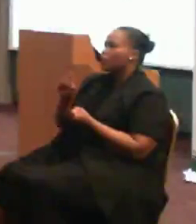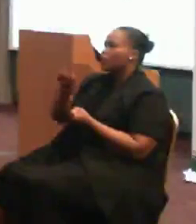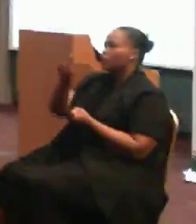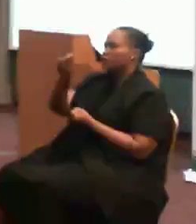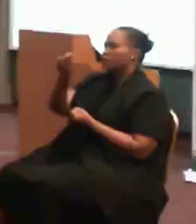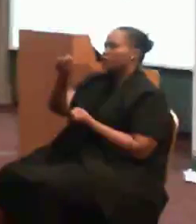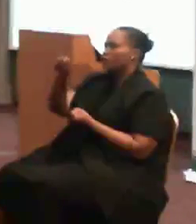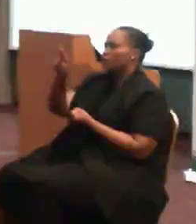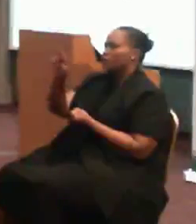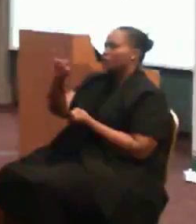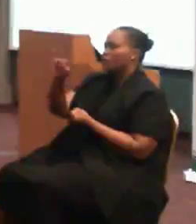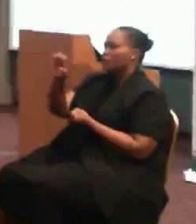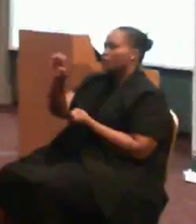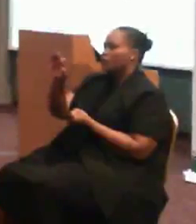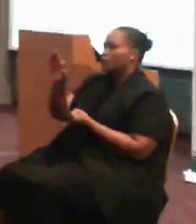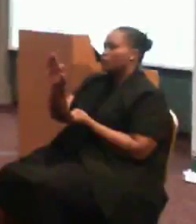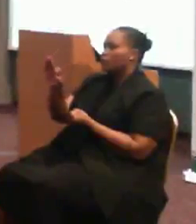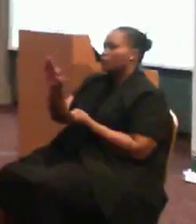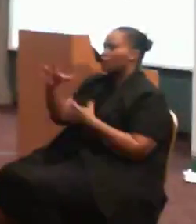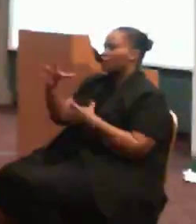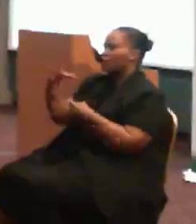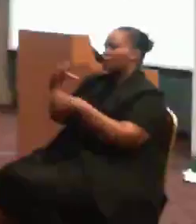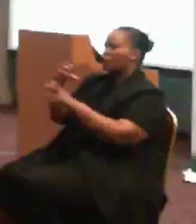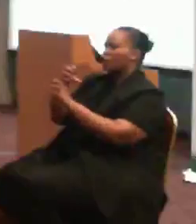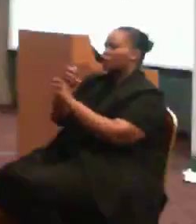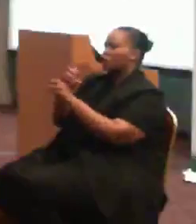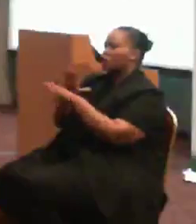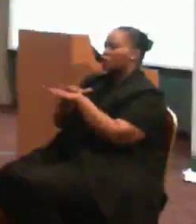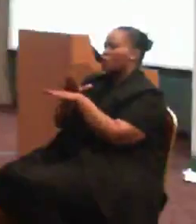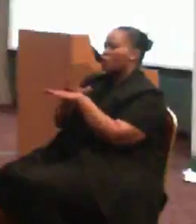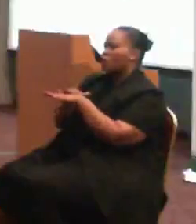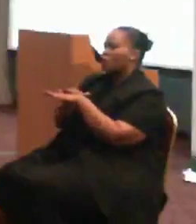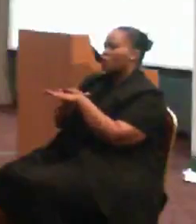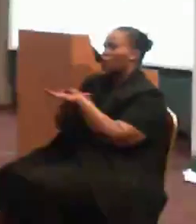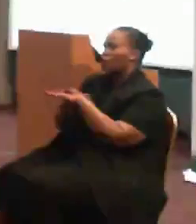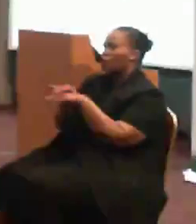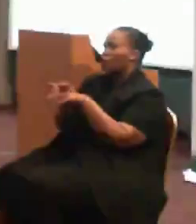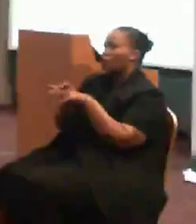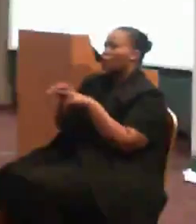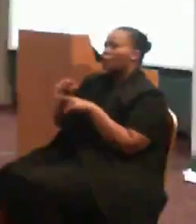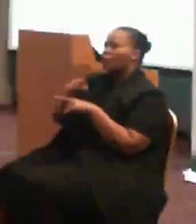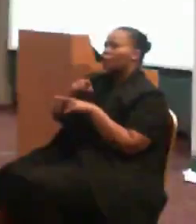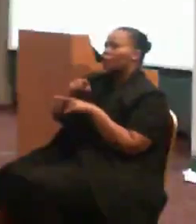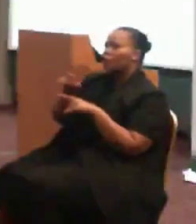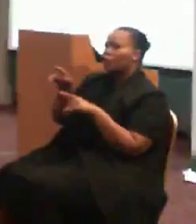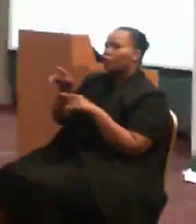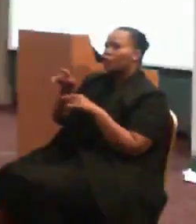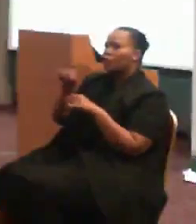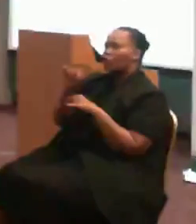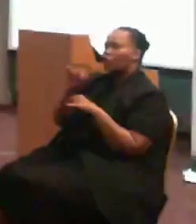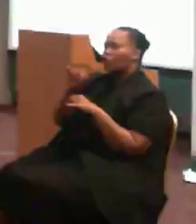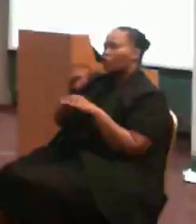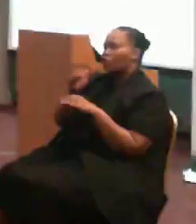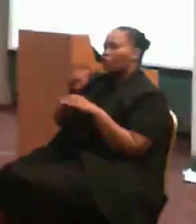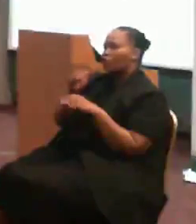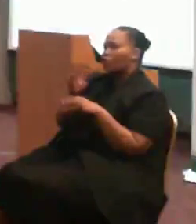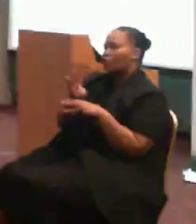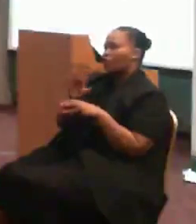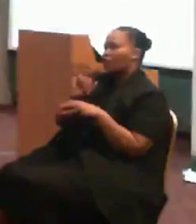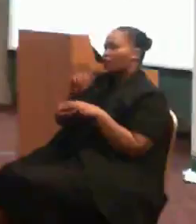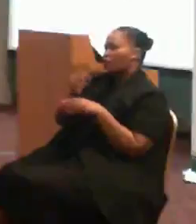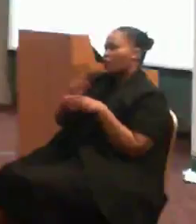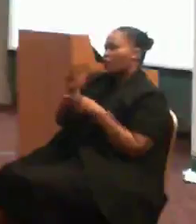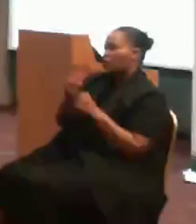and very little emphasis on reducing costs? And by the way, I know in your application you indicate